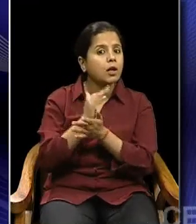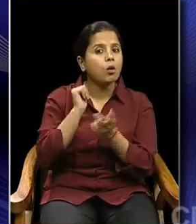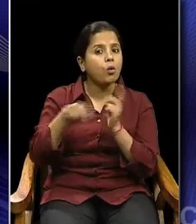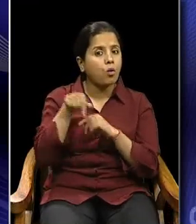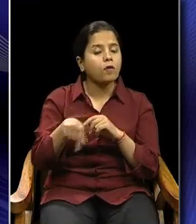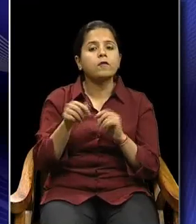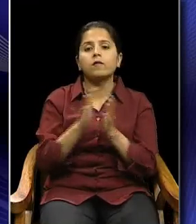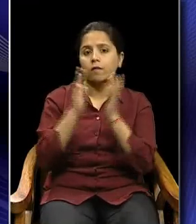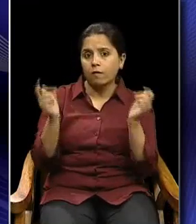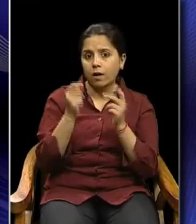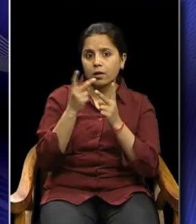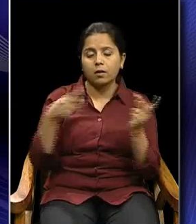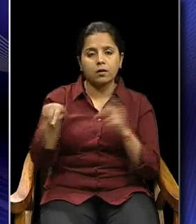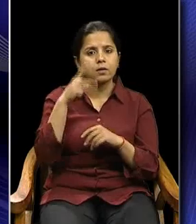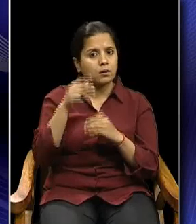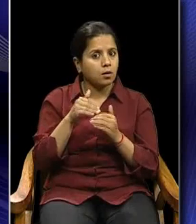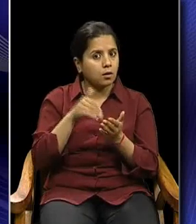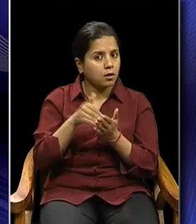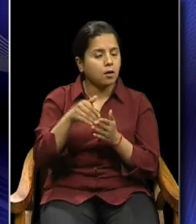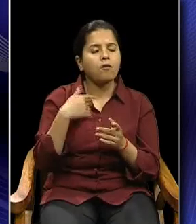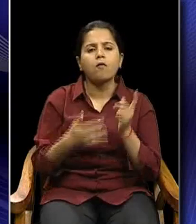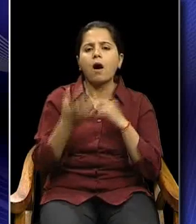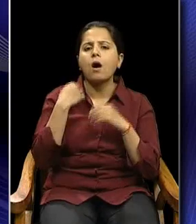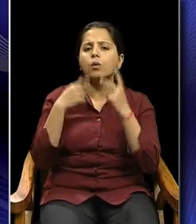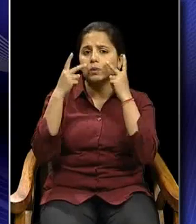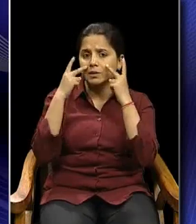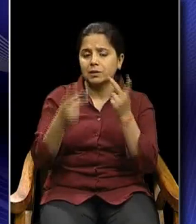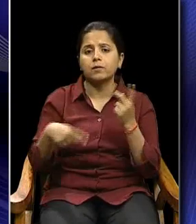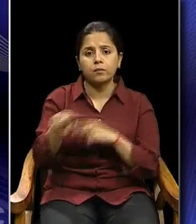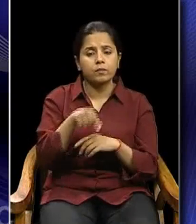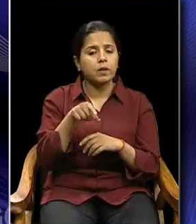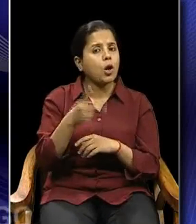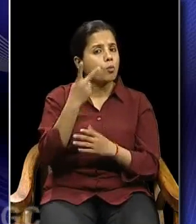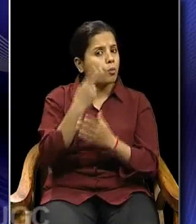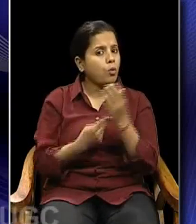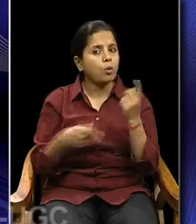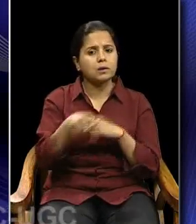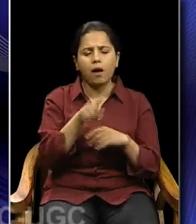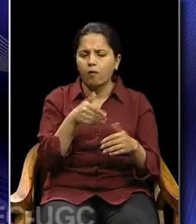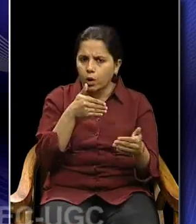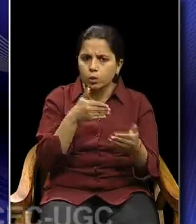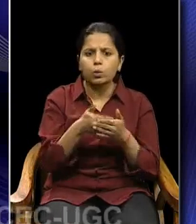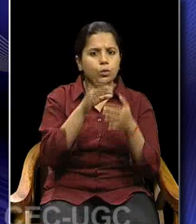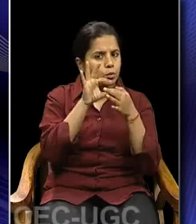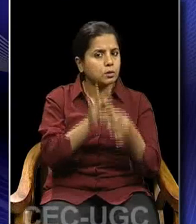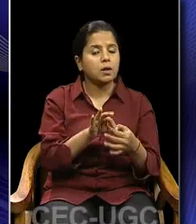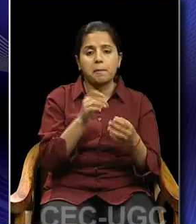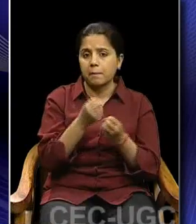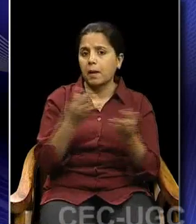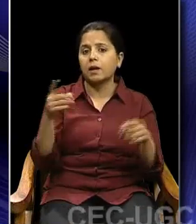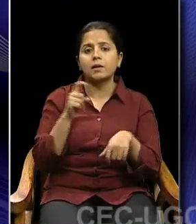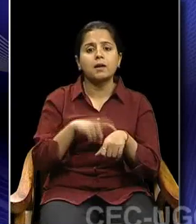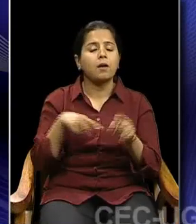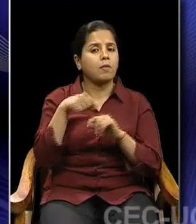between the seasonal festivals, we find that they both of them, they are very close, and many times